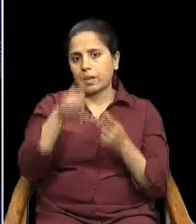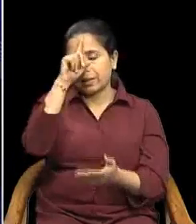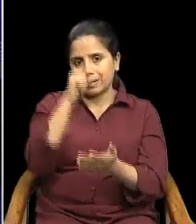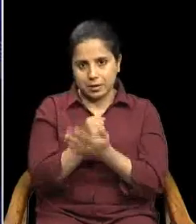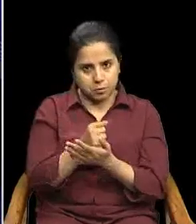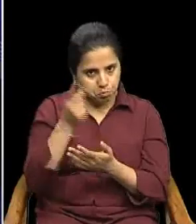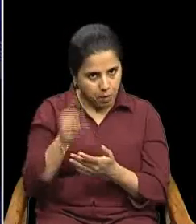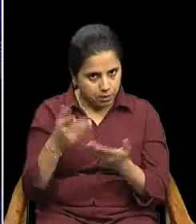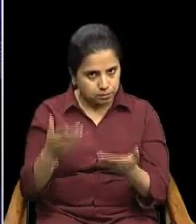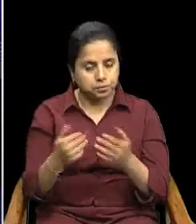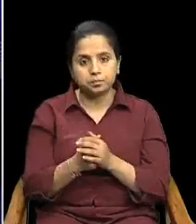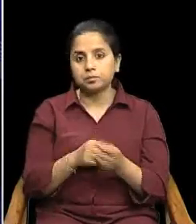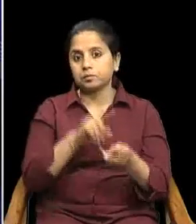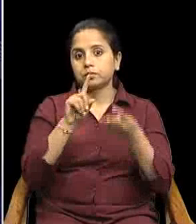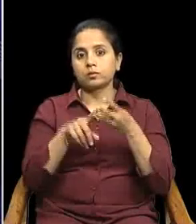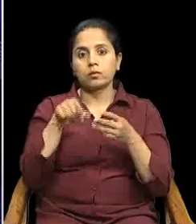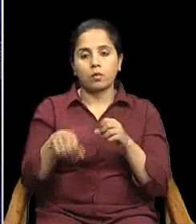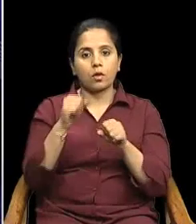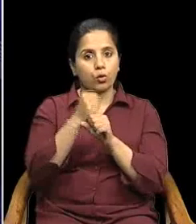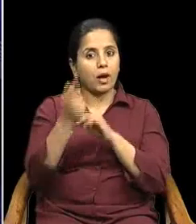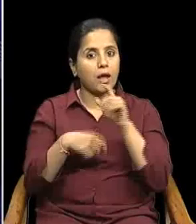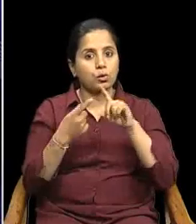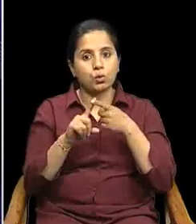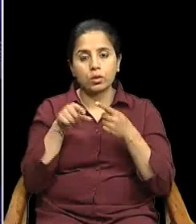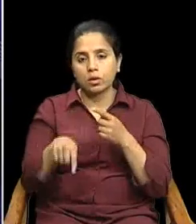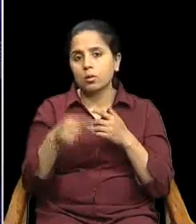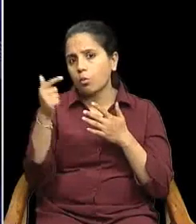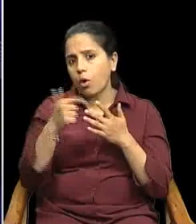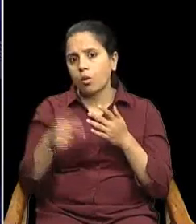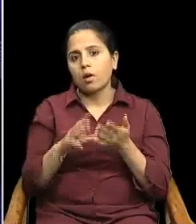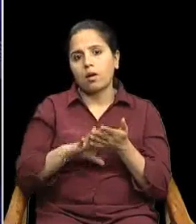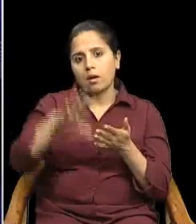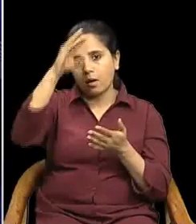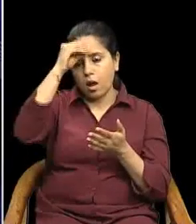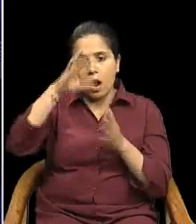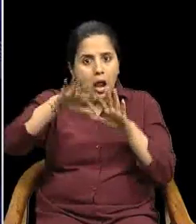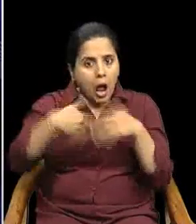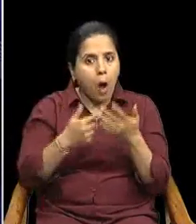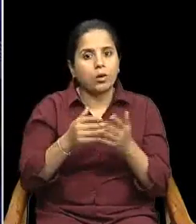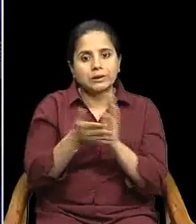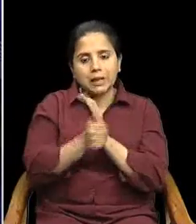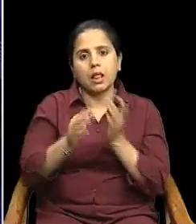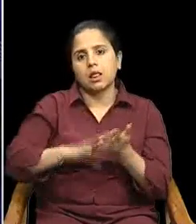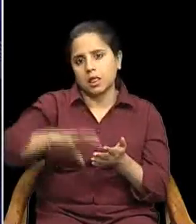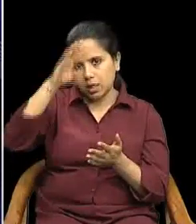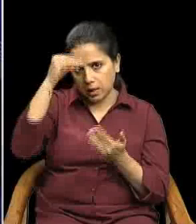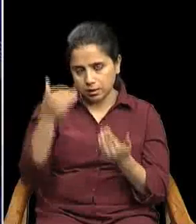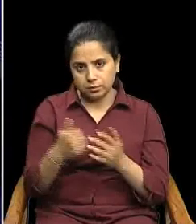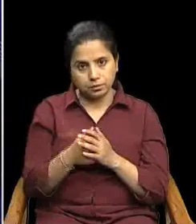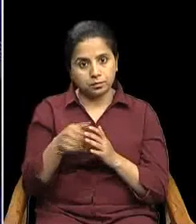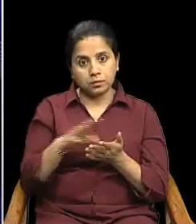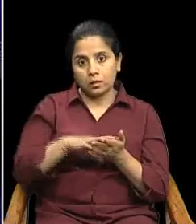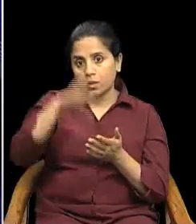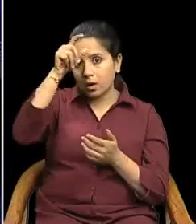making. The next graduate attribute is learning how to learn the skills. Now the learner needs